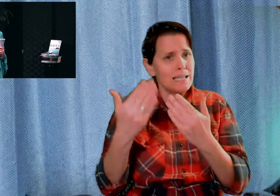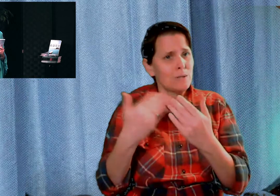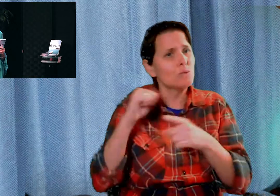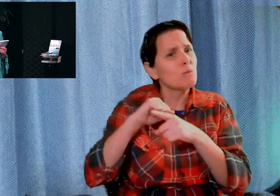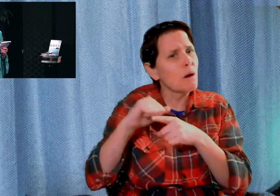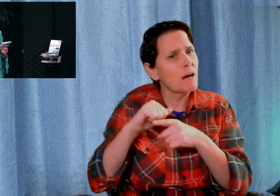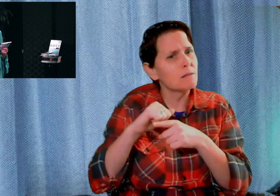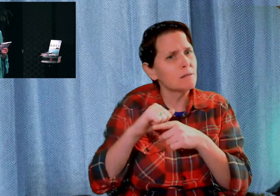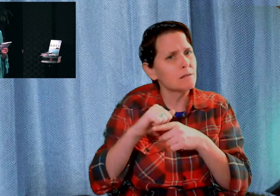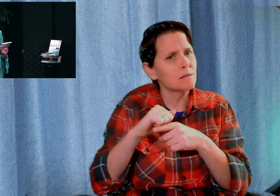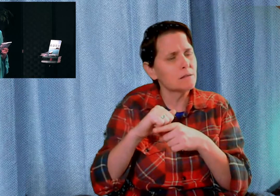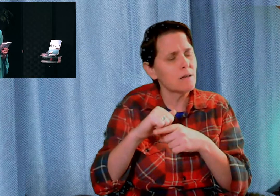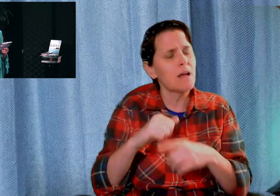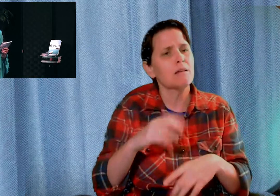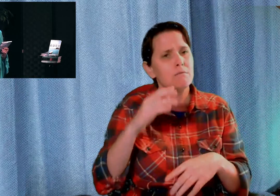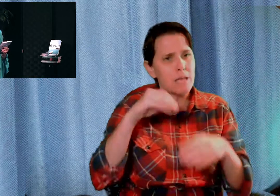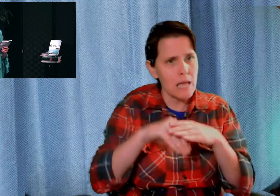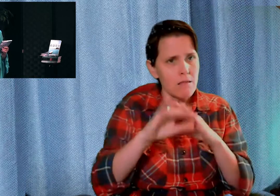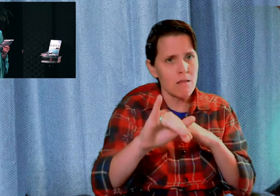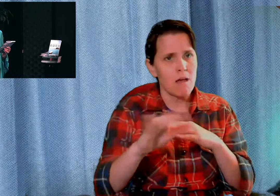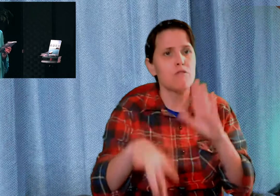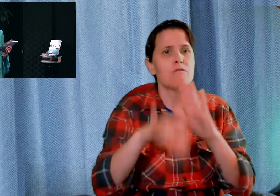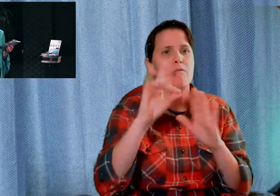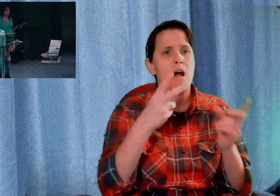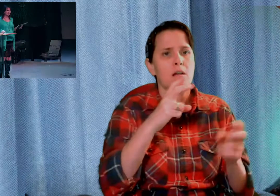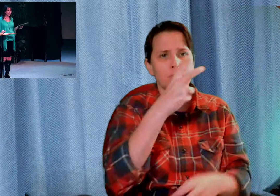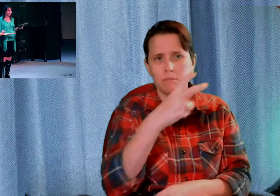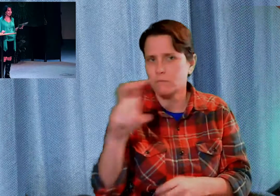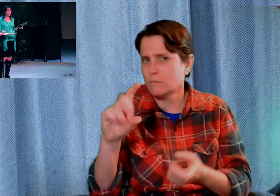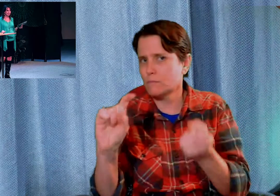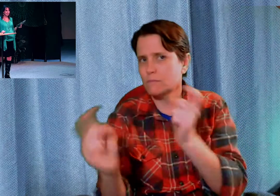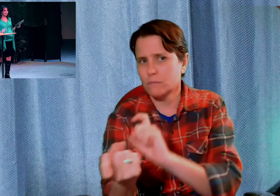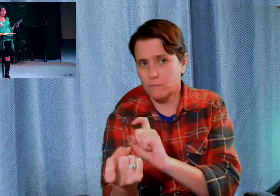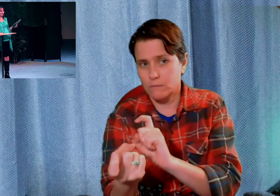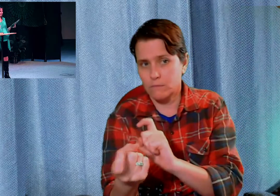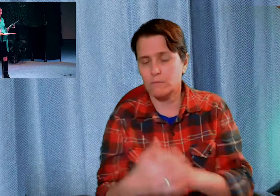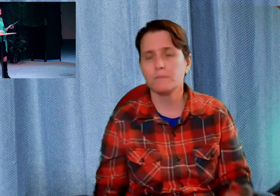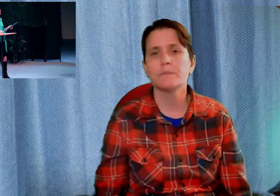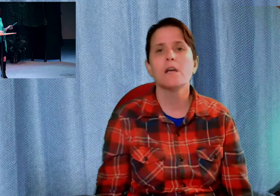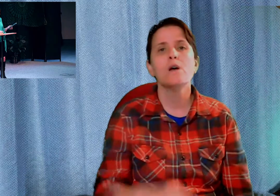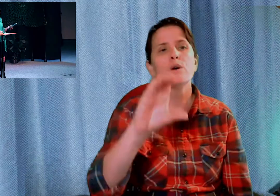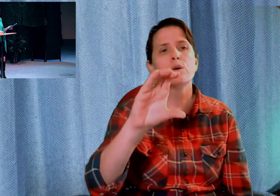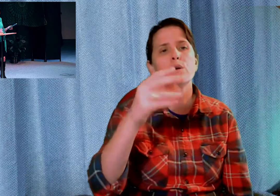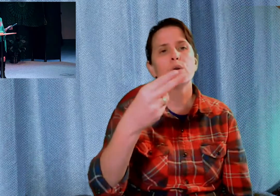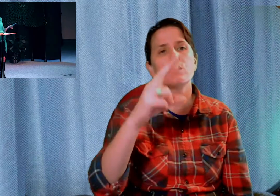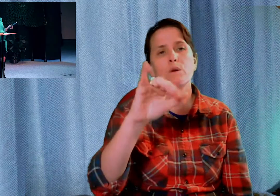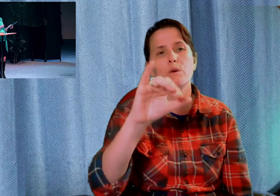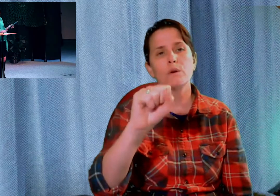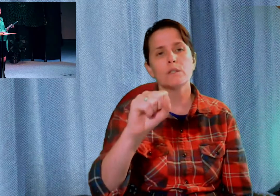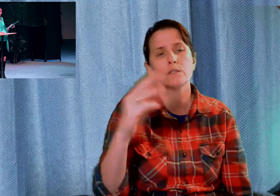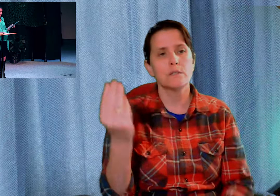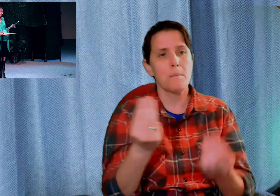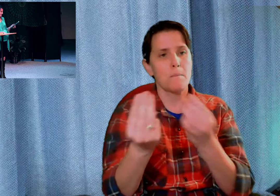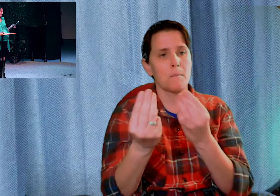in that it becomes transformational. Chris Chenoweth, who is a Unity minister in Texas for many years, he's